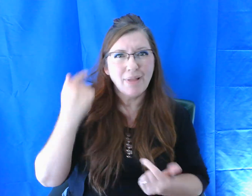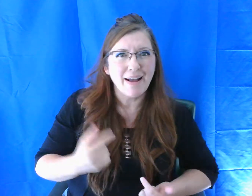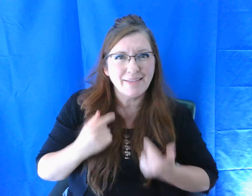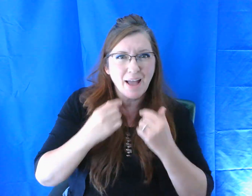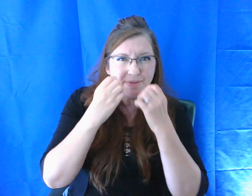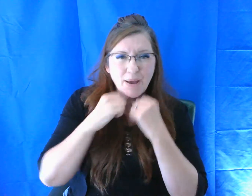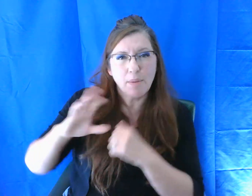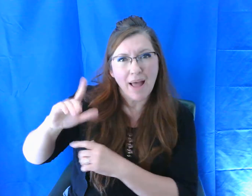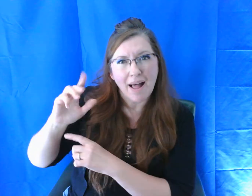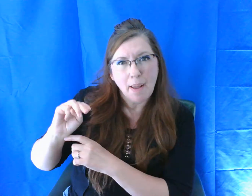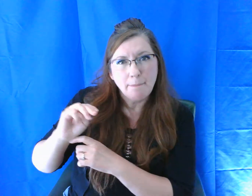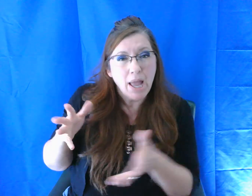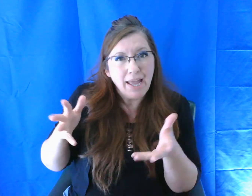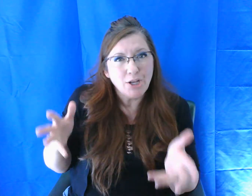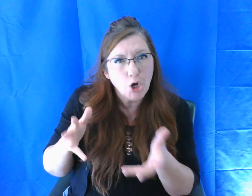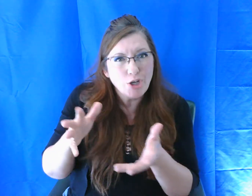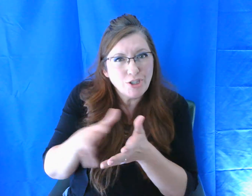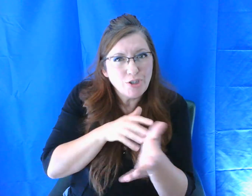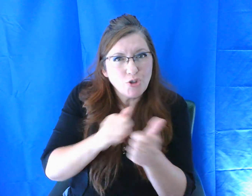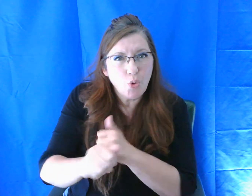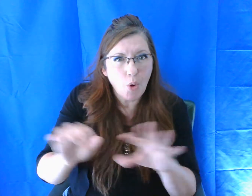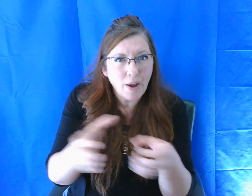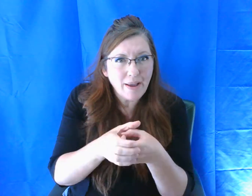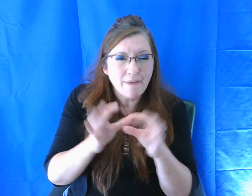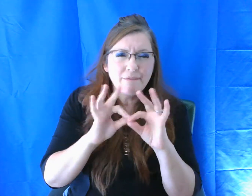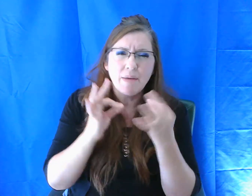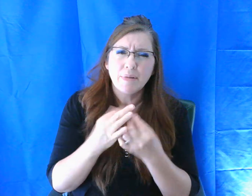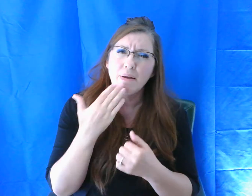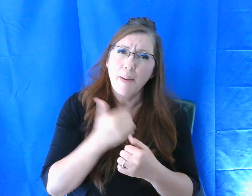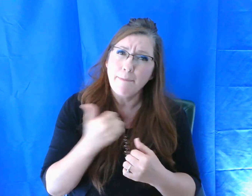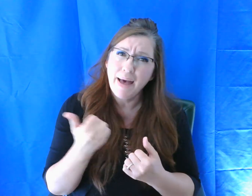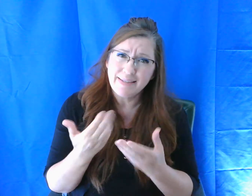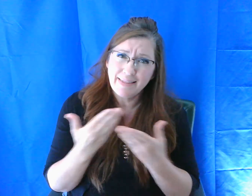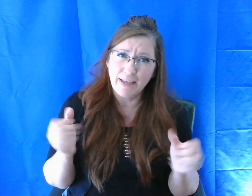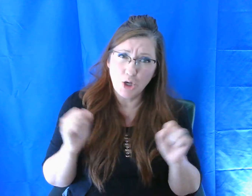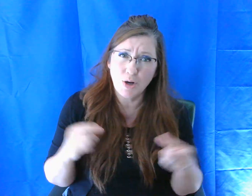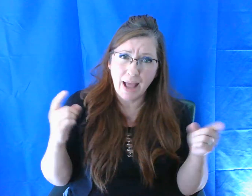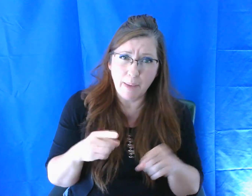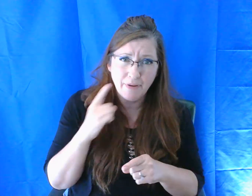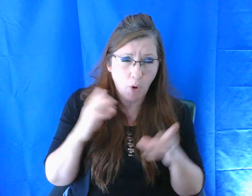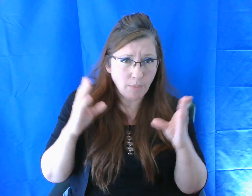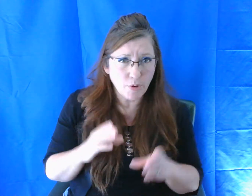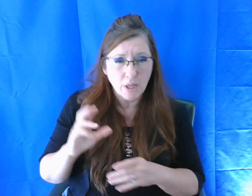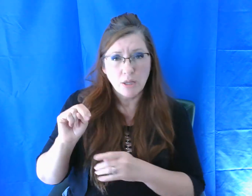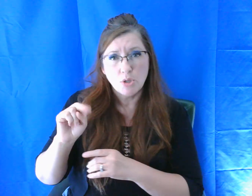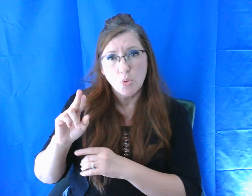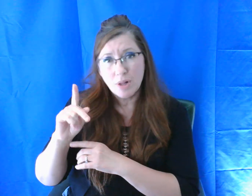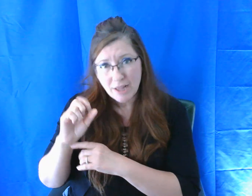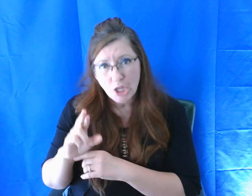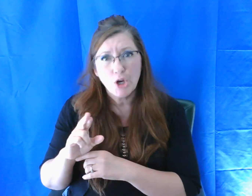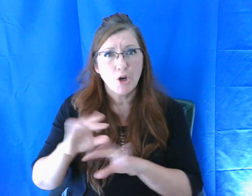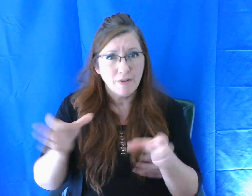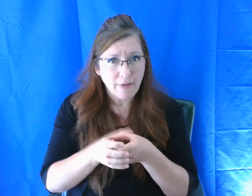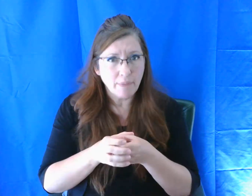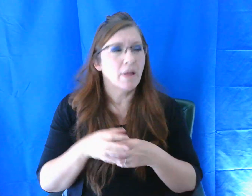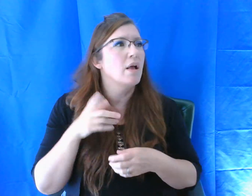promoting the destruction of the nuclear family? That's the best thing that could happen for a black person. Black Lives is a nuclear family. Change in the police system so that